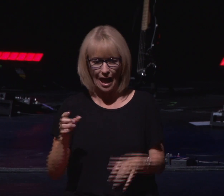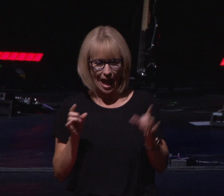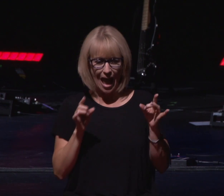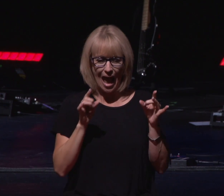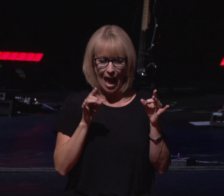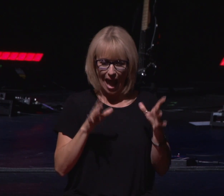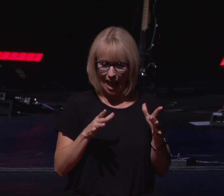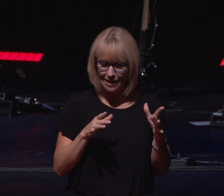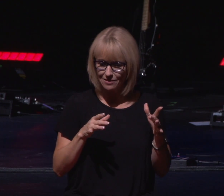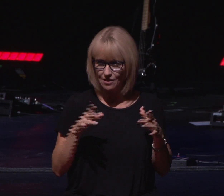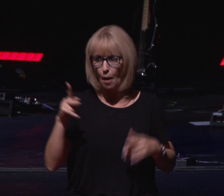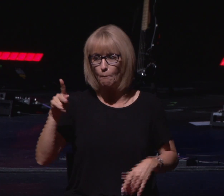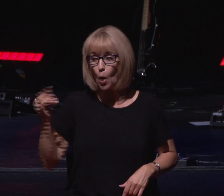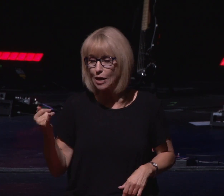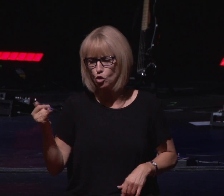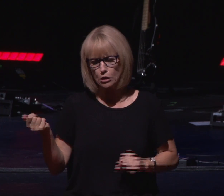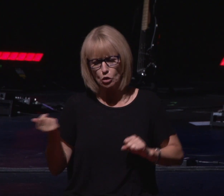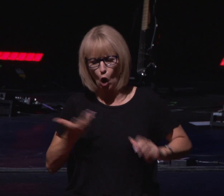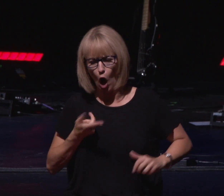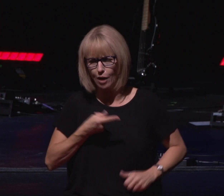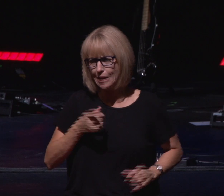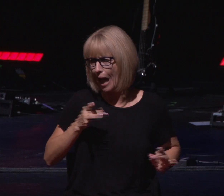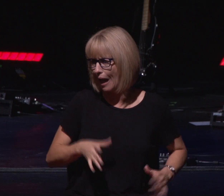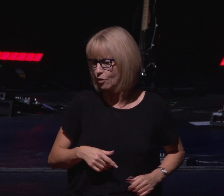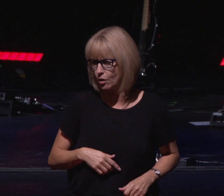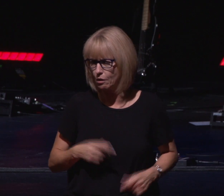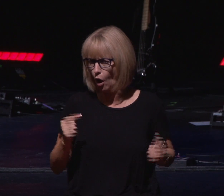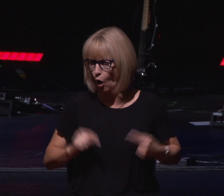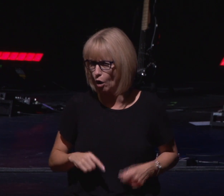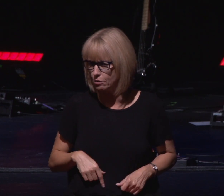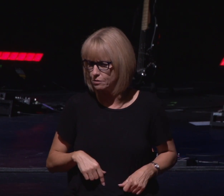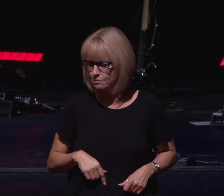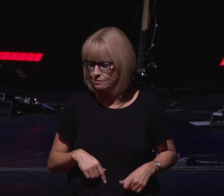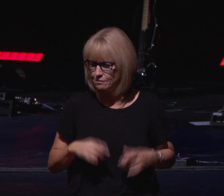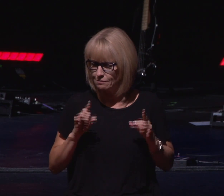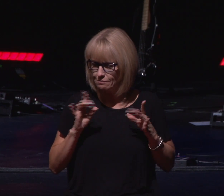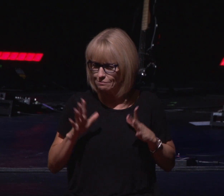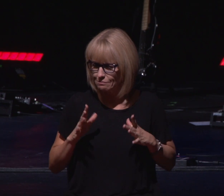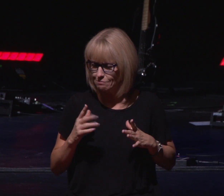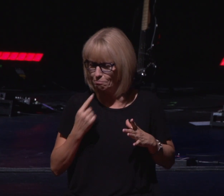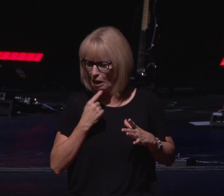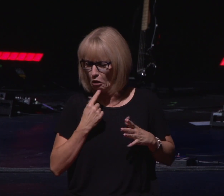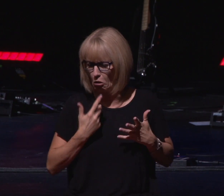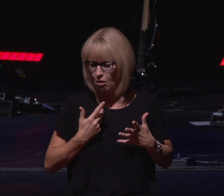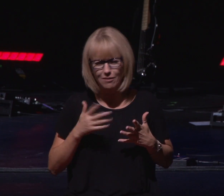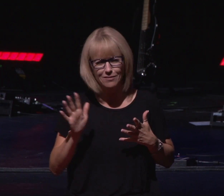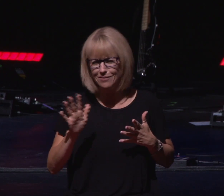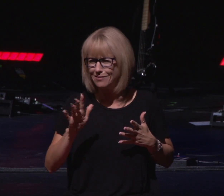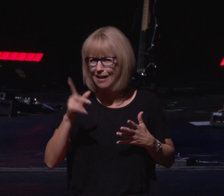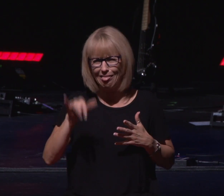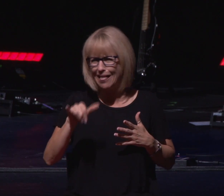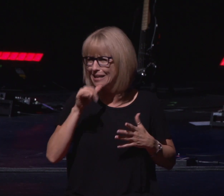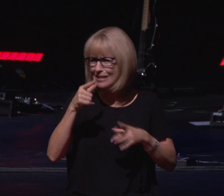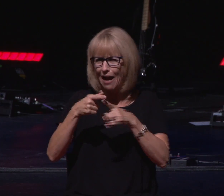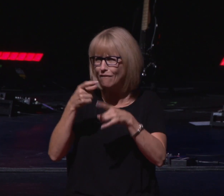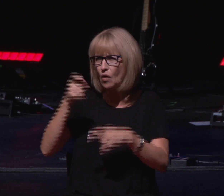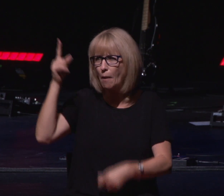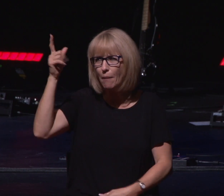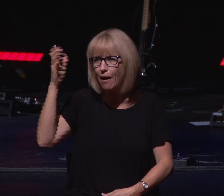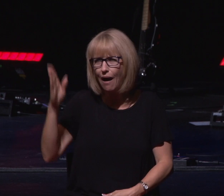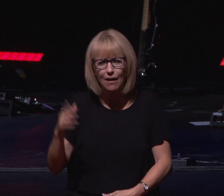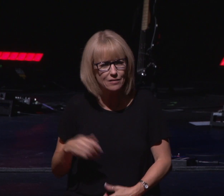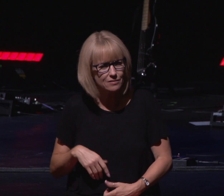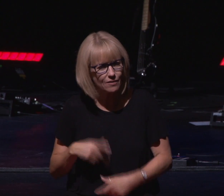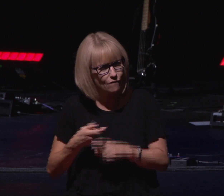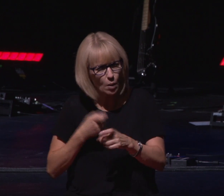is an outflow of hatred and hurt and pain and bitterness. It's not an outflow of the grace of Jesus Christ. Hostility